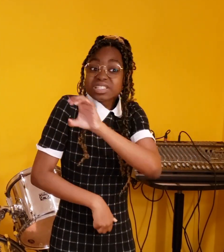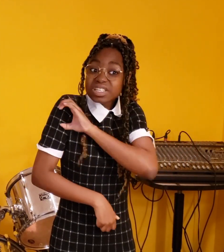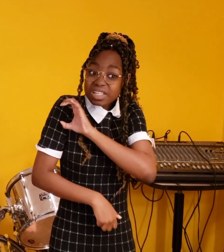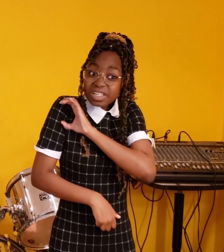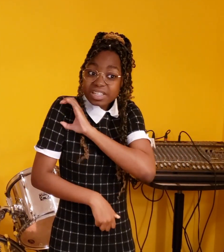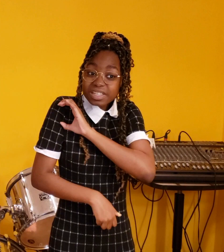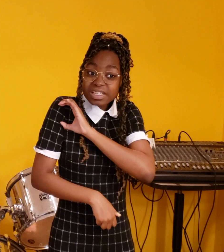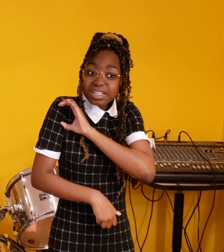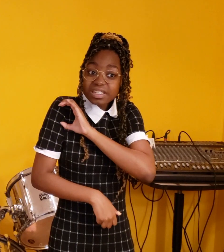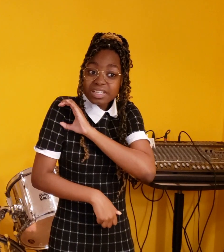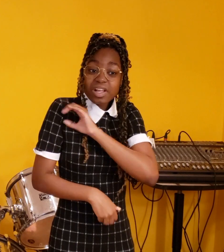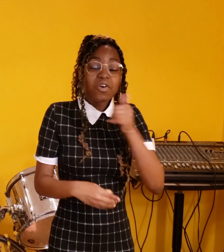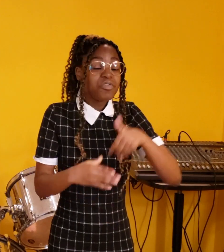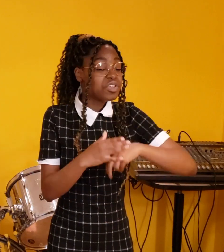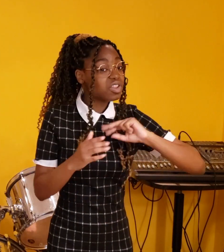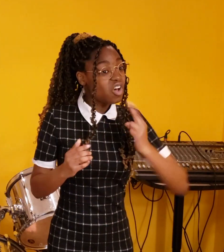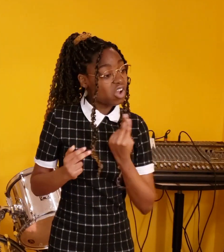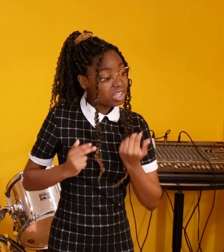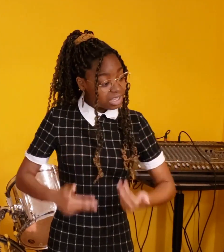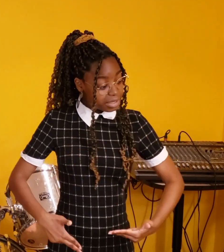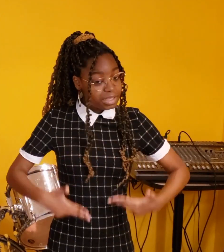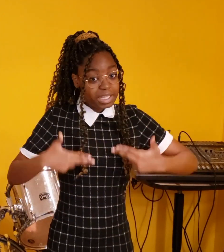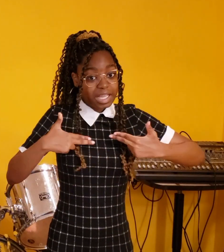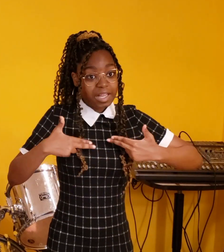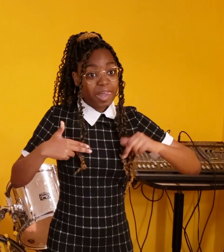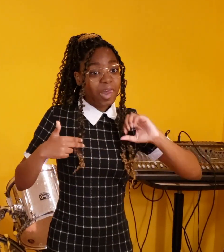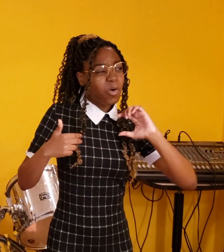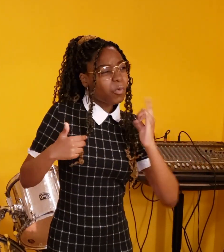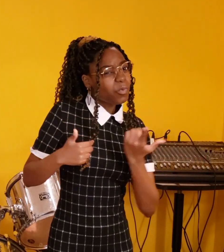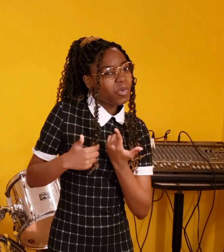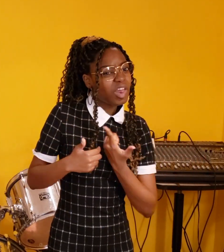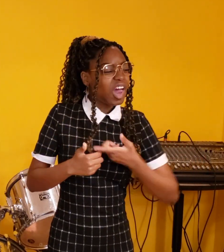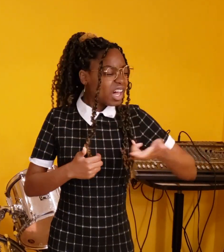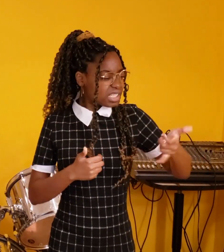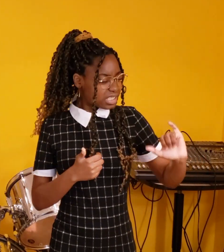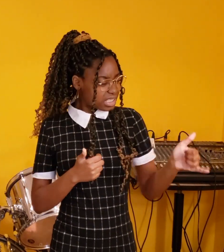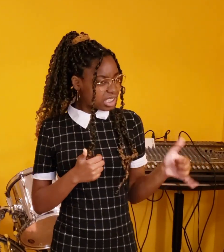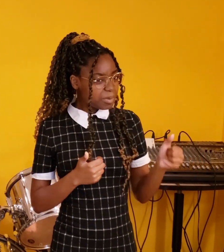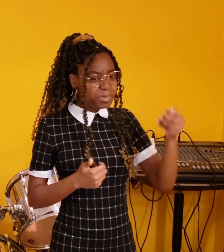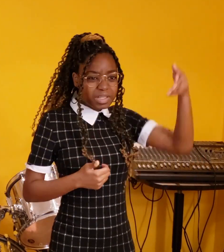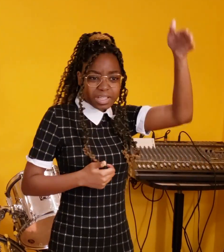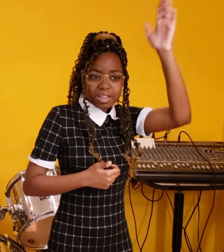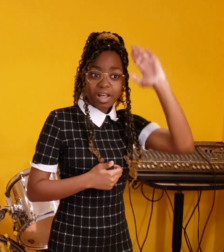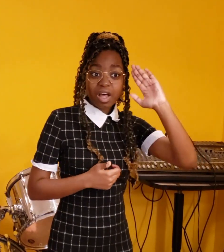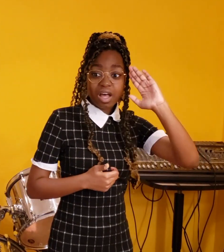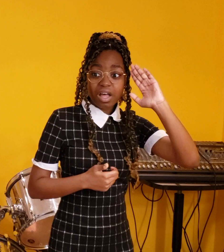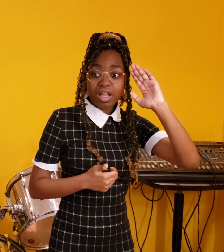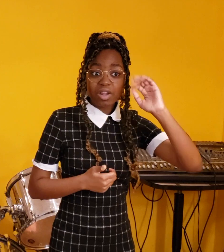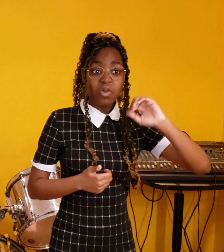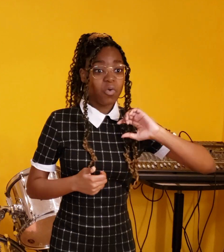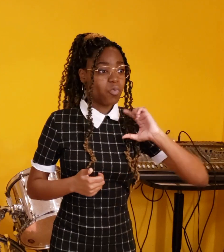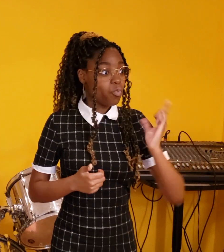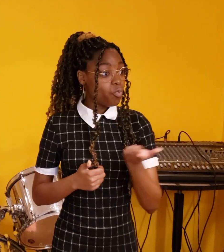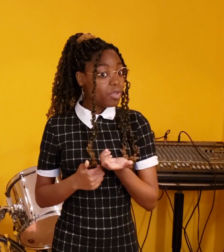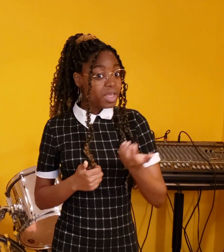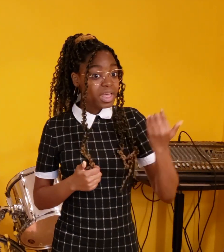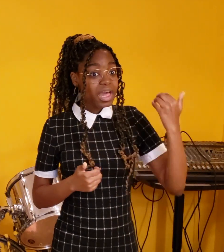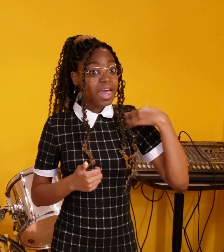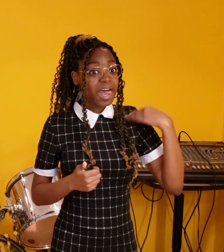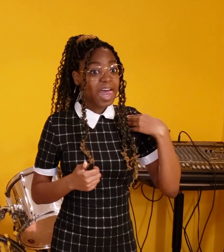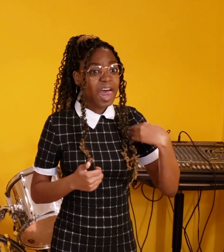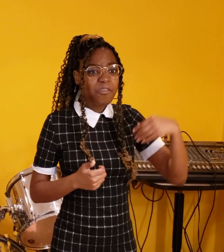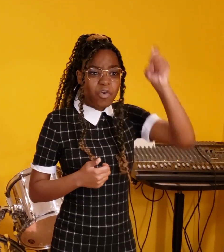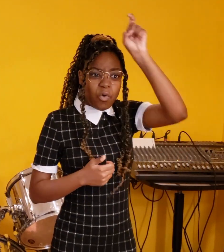And in our rational life, we are like God in that we can reason and we have intellect. See